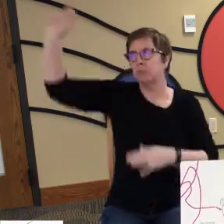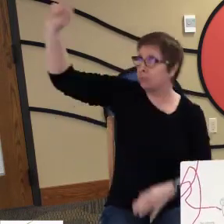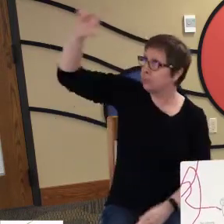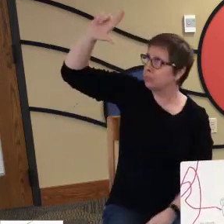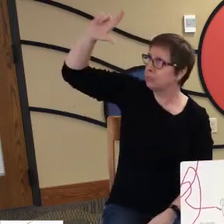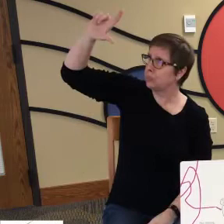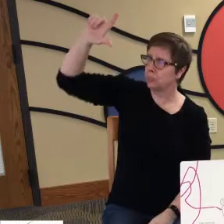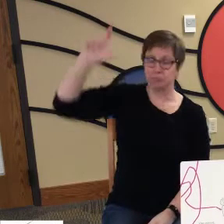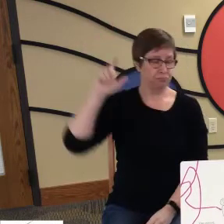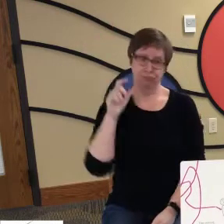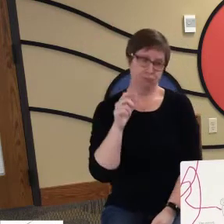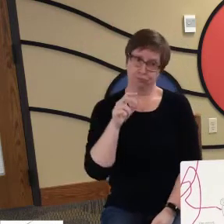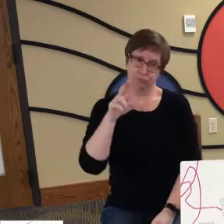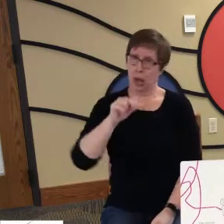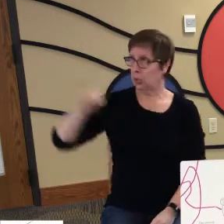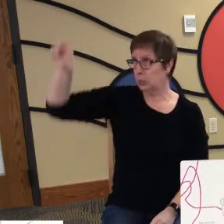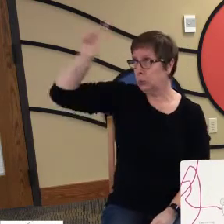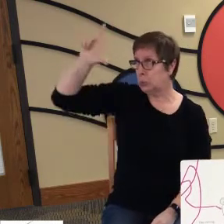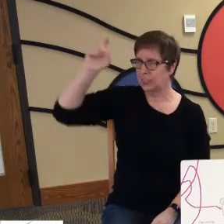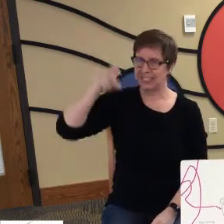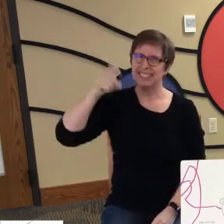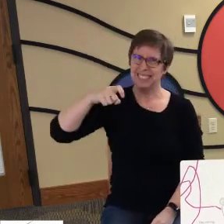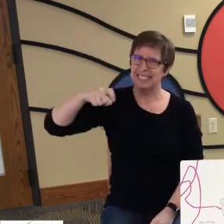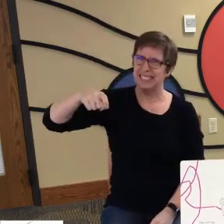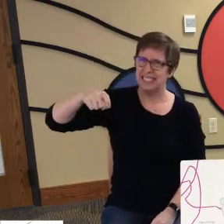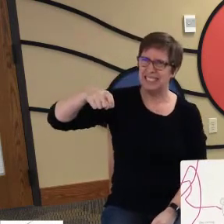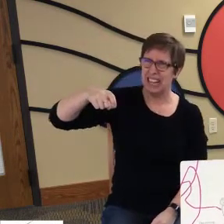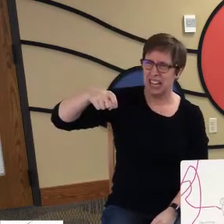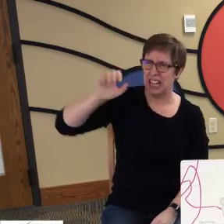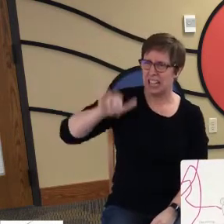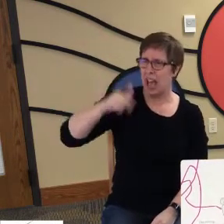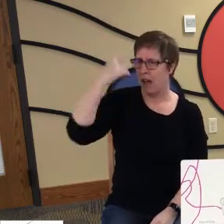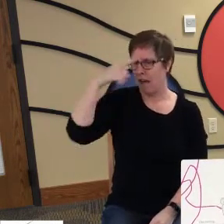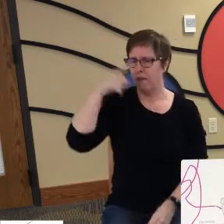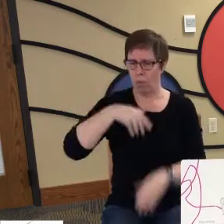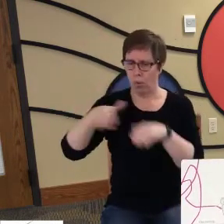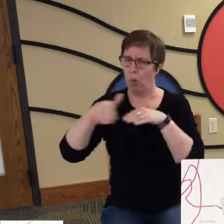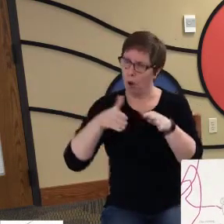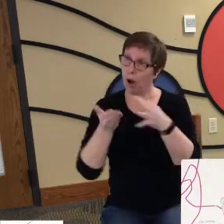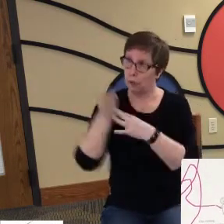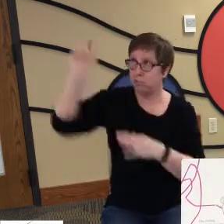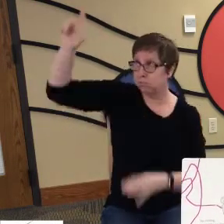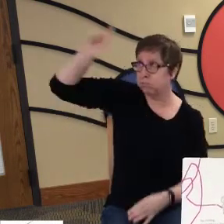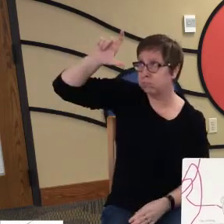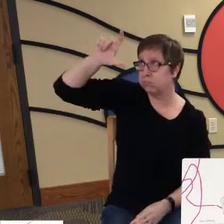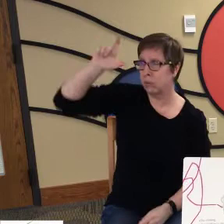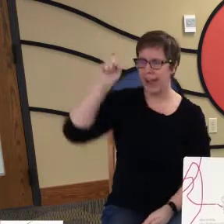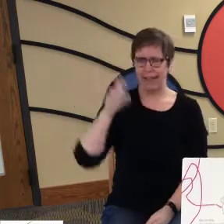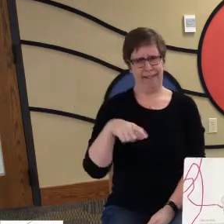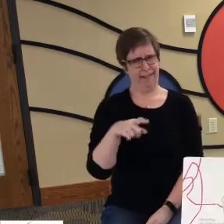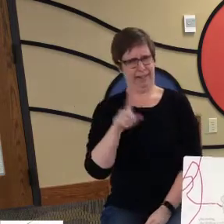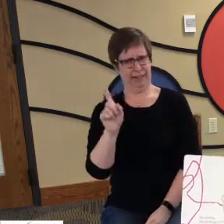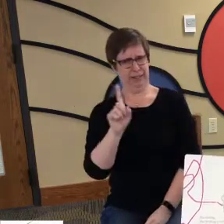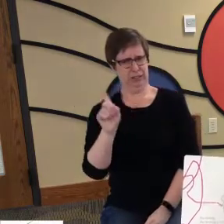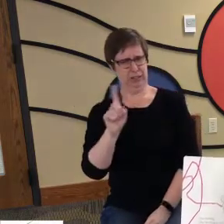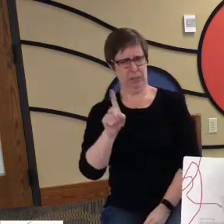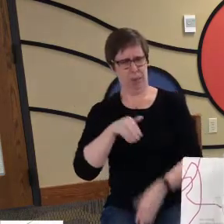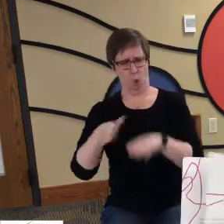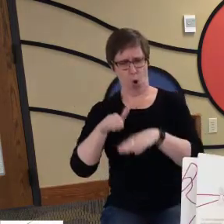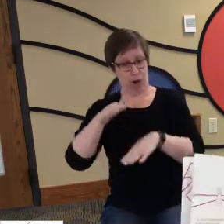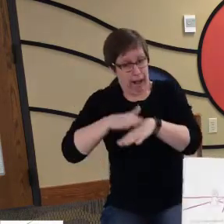There wasn't any moon, and Harold needed a moon for a walk in the moonlight, and he needed something to walk on.